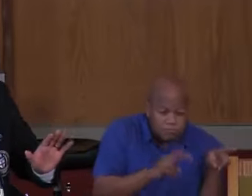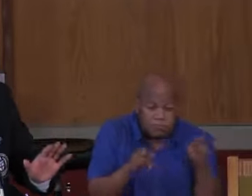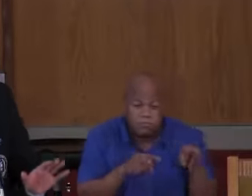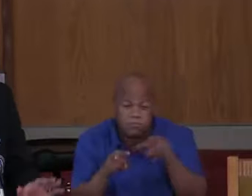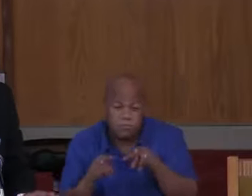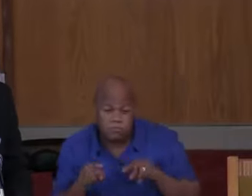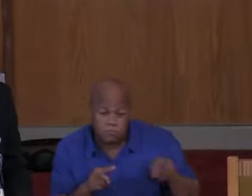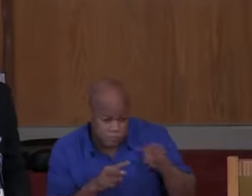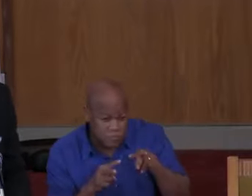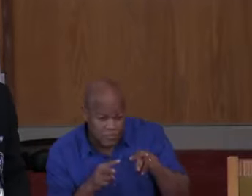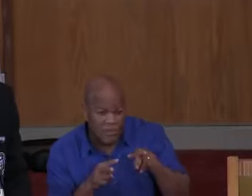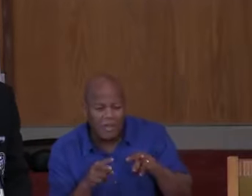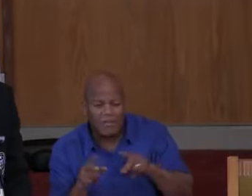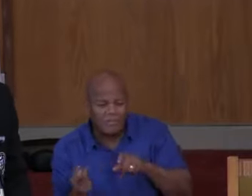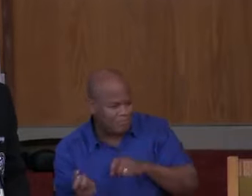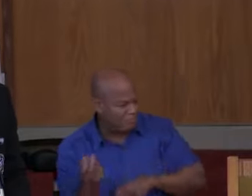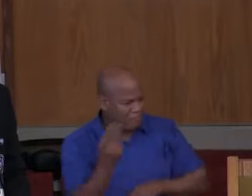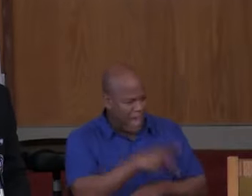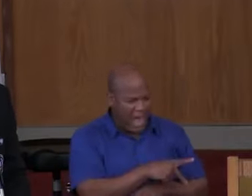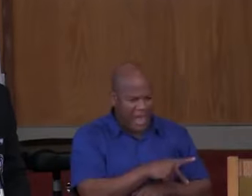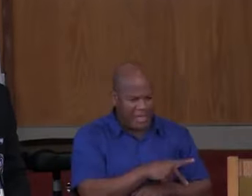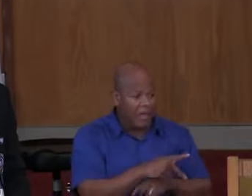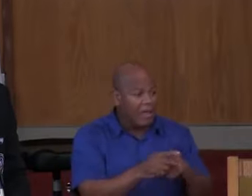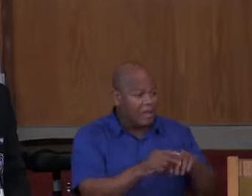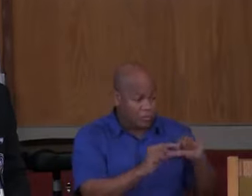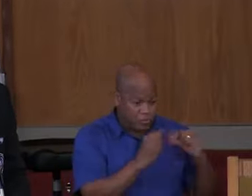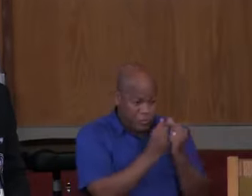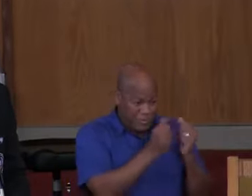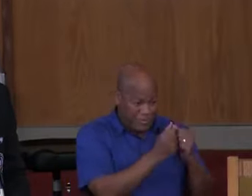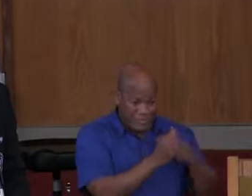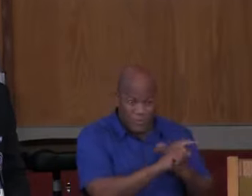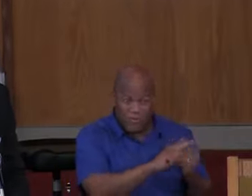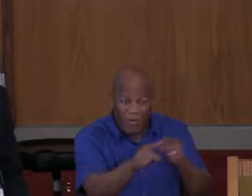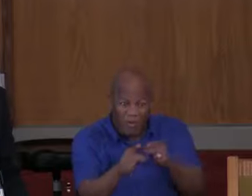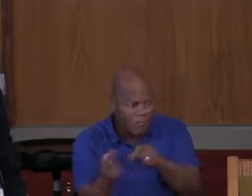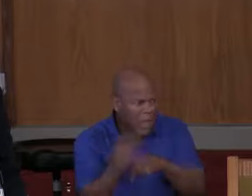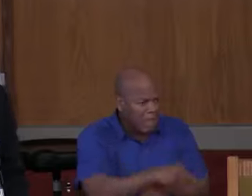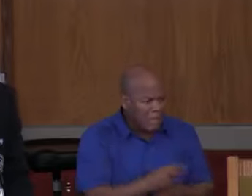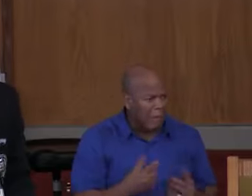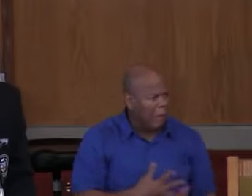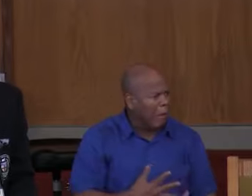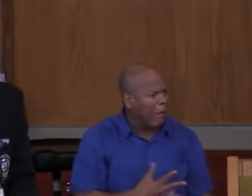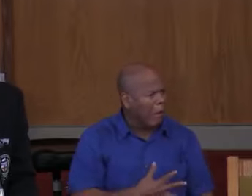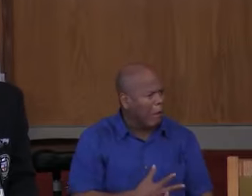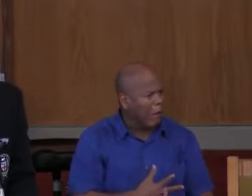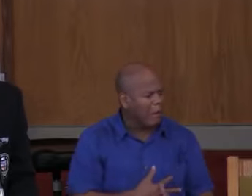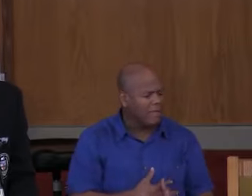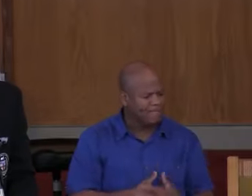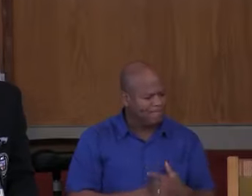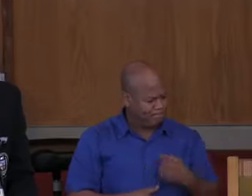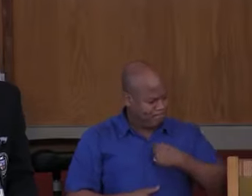recognizance team came back scared, I said